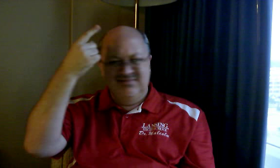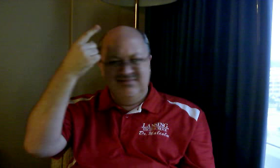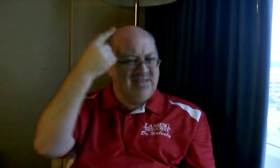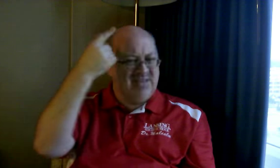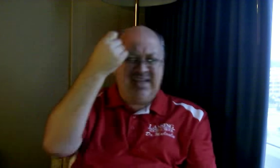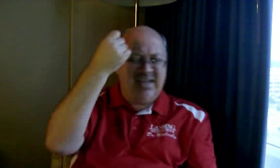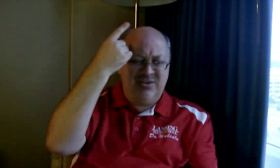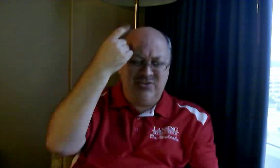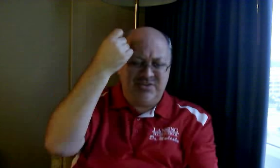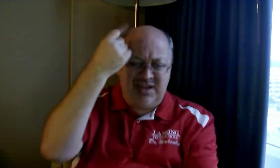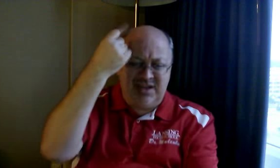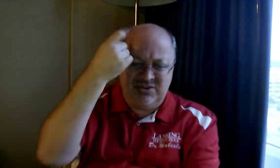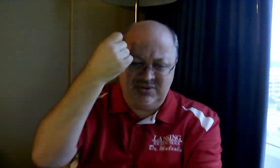I can't understand you.